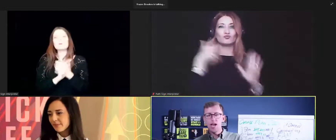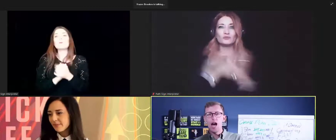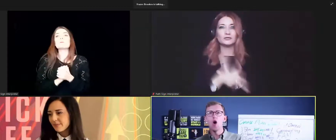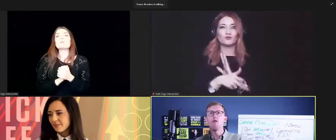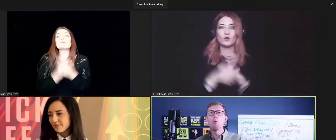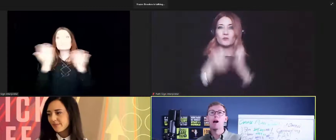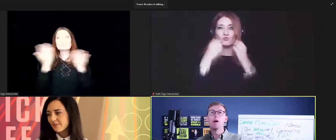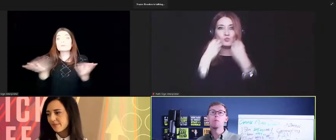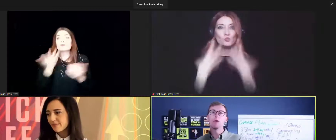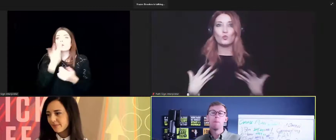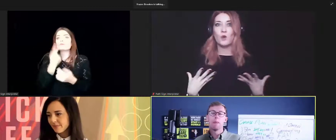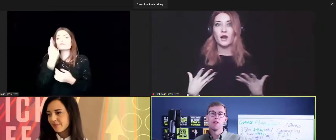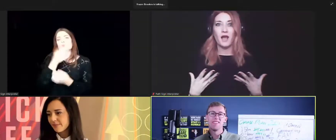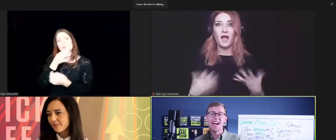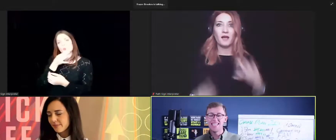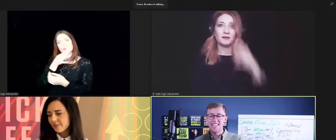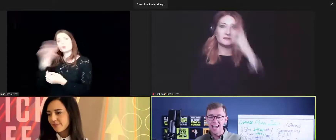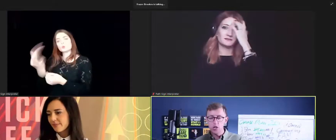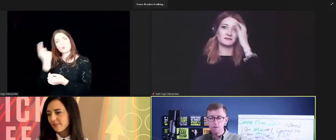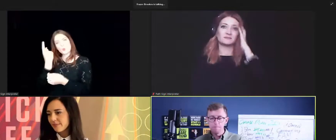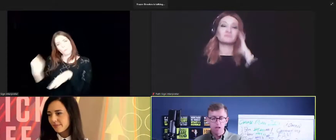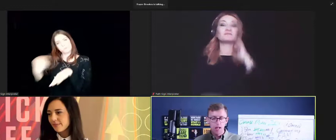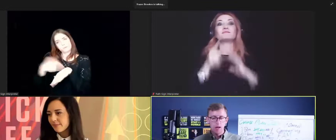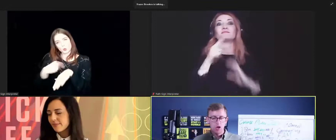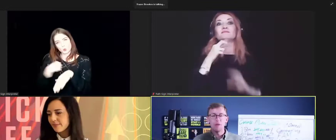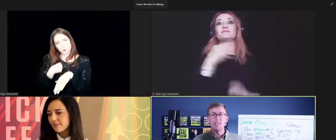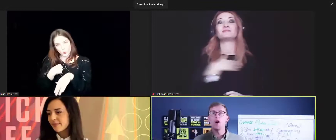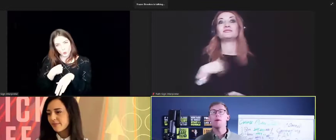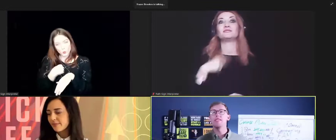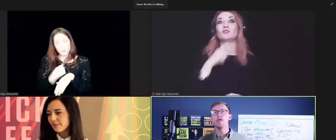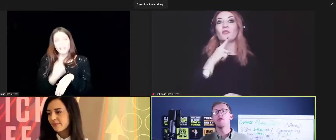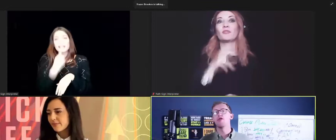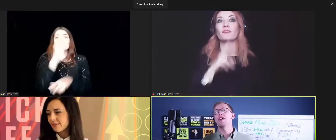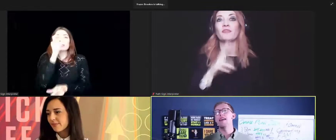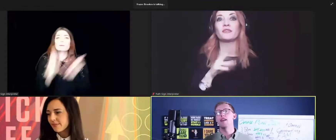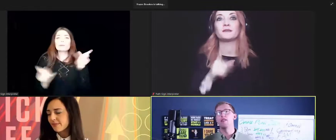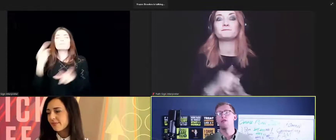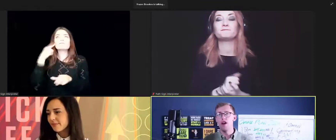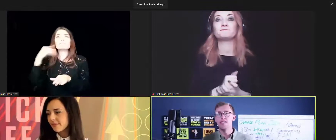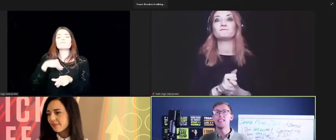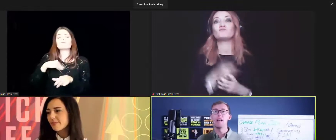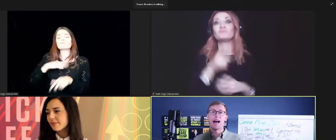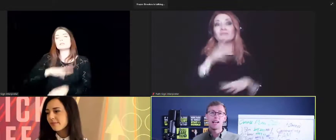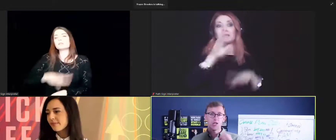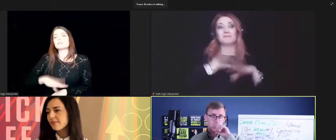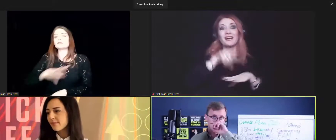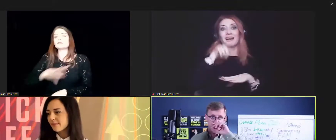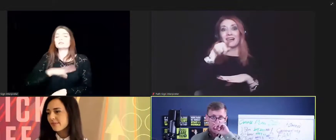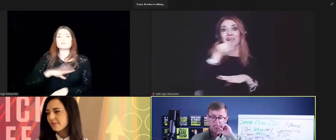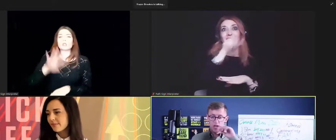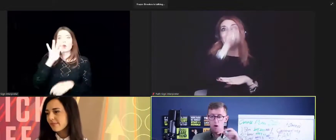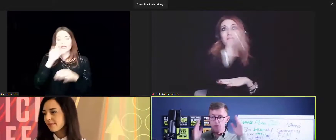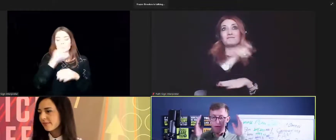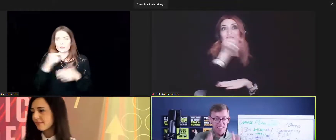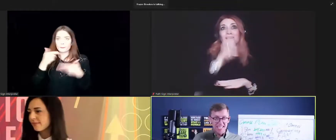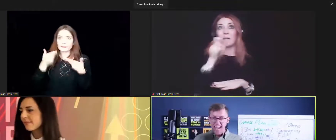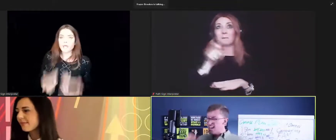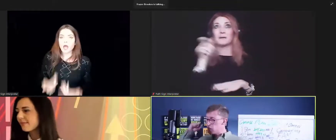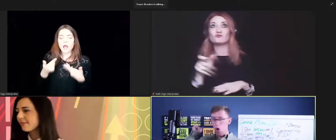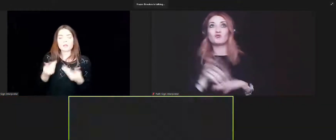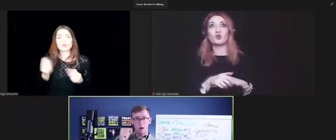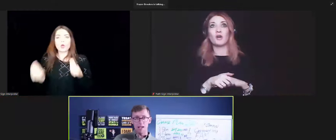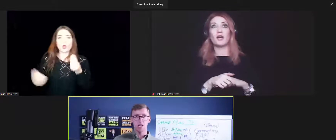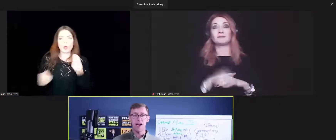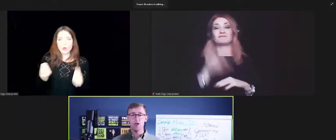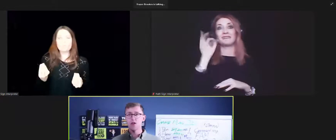who get overwhelmed with 90 days, split it up into 3 30-day blasts. So 30 days,